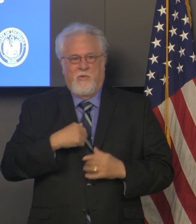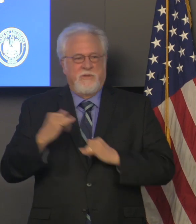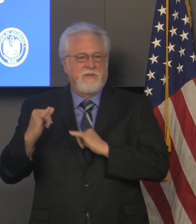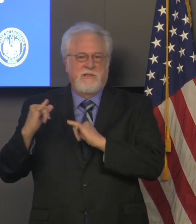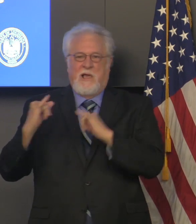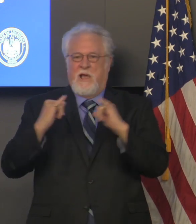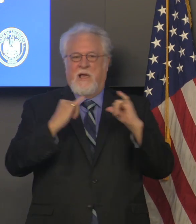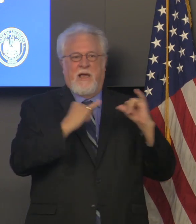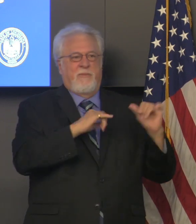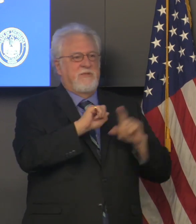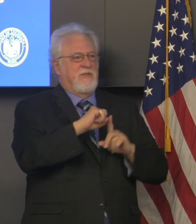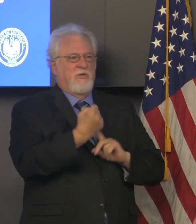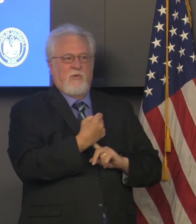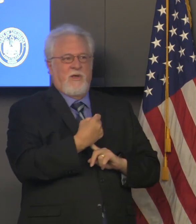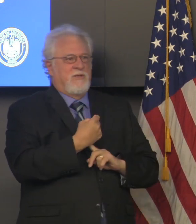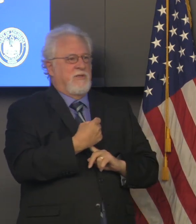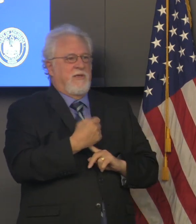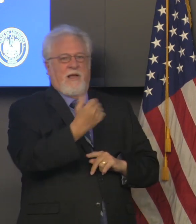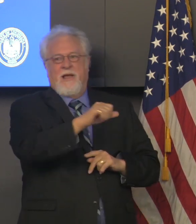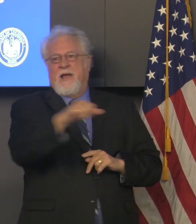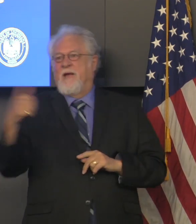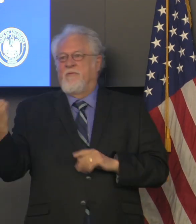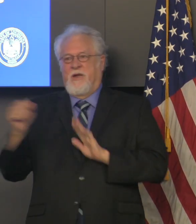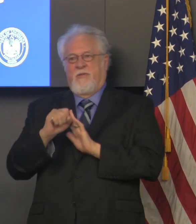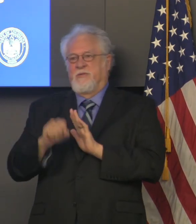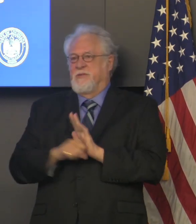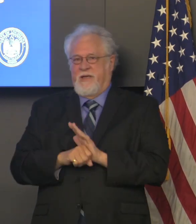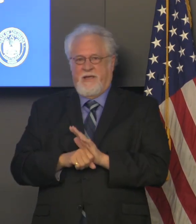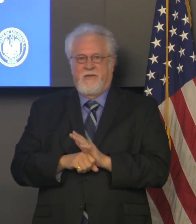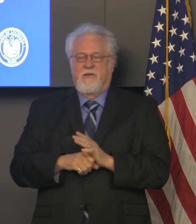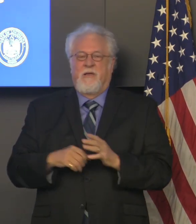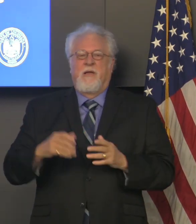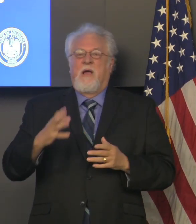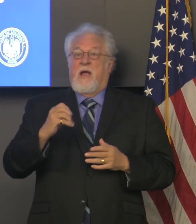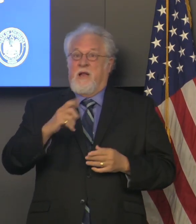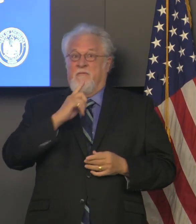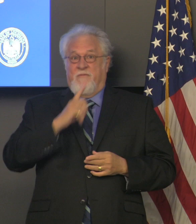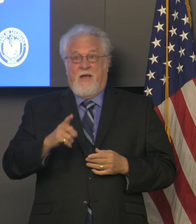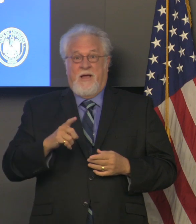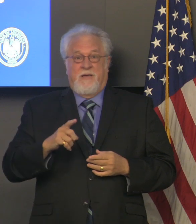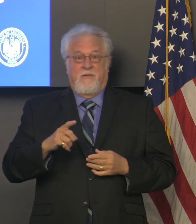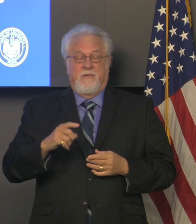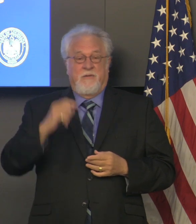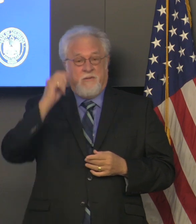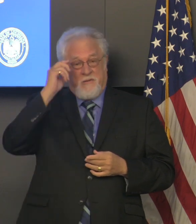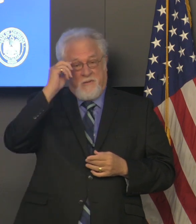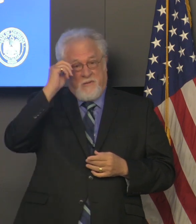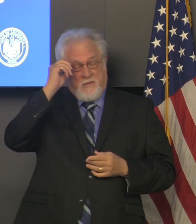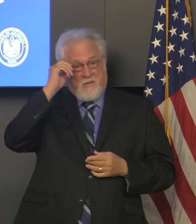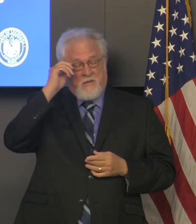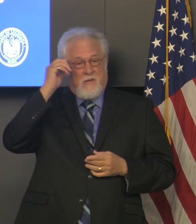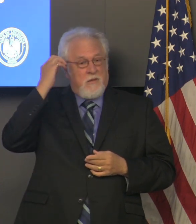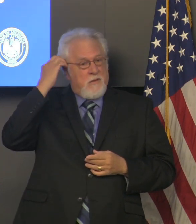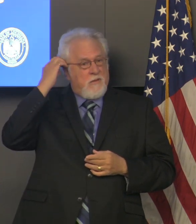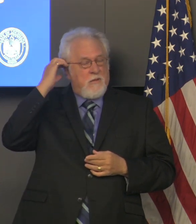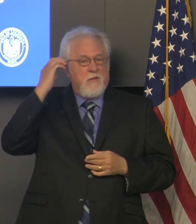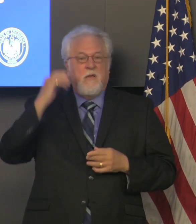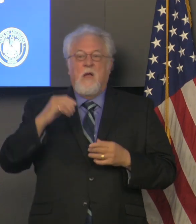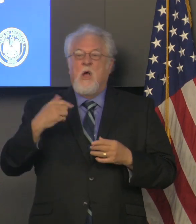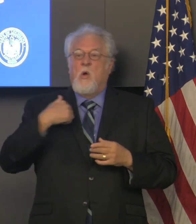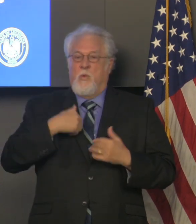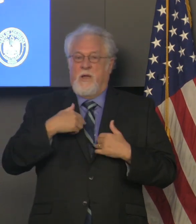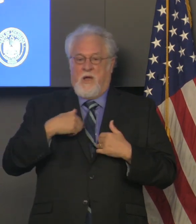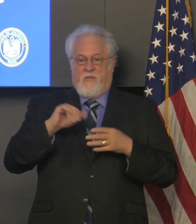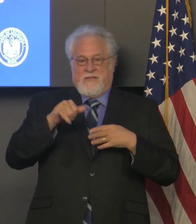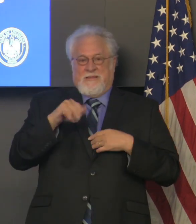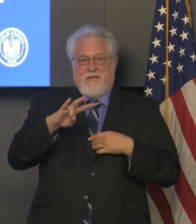same situation as every state in the nation. And in fact, at the outset of the pandemic, we had the